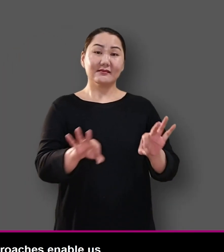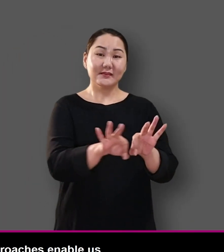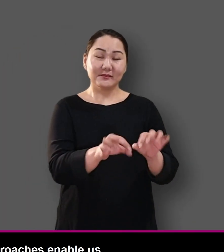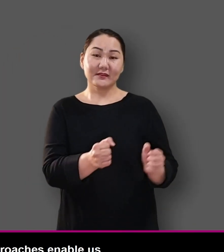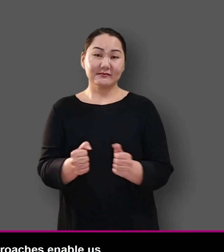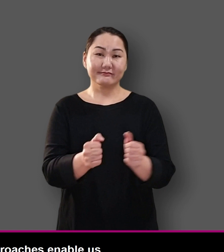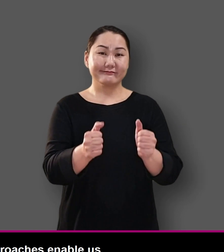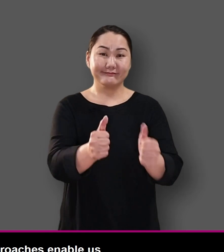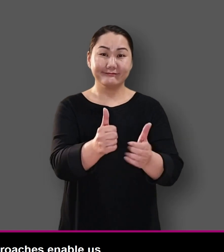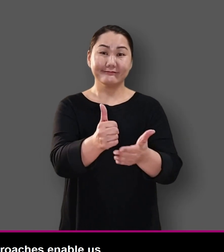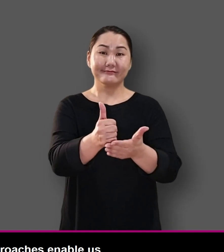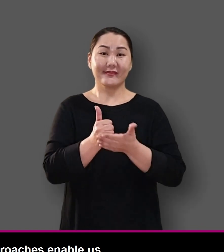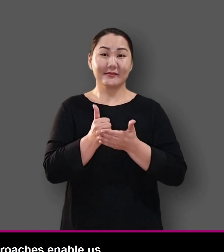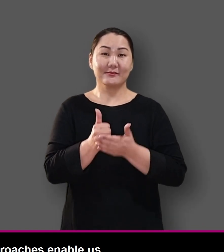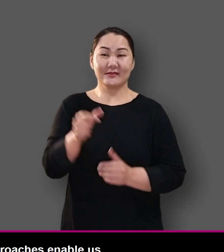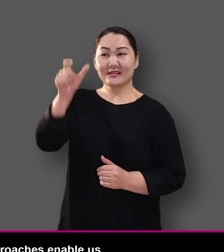The core approaches enable us